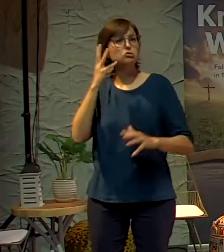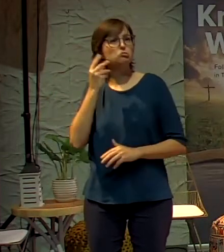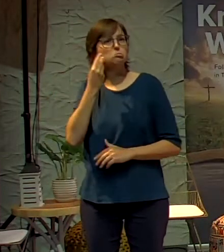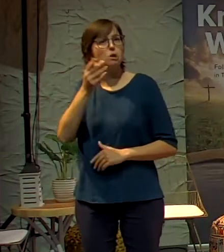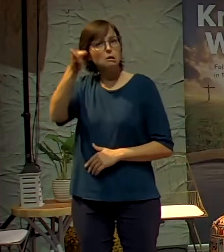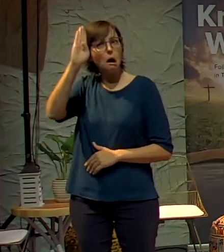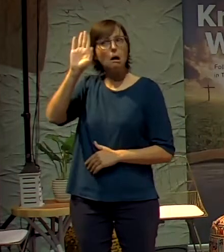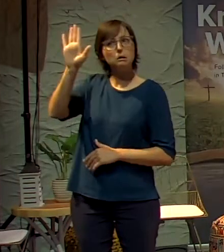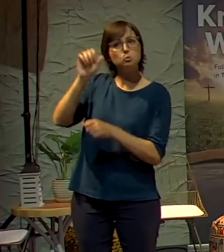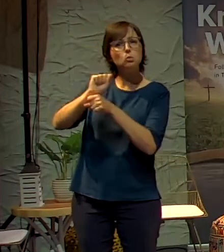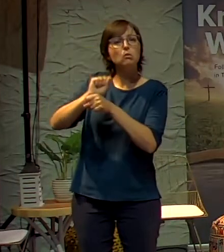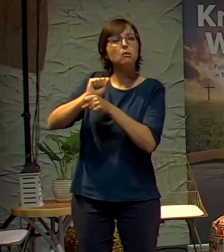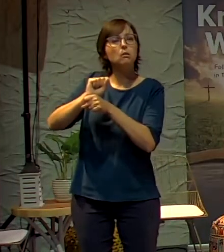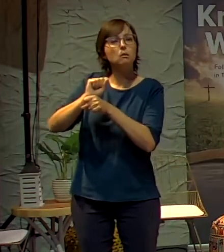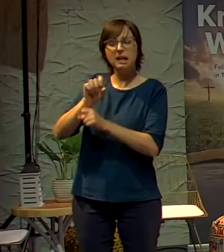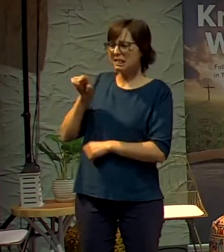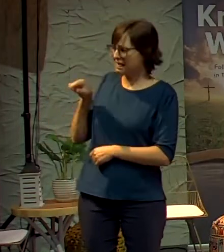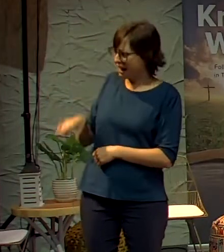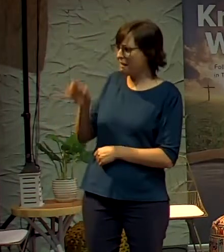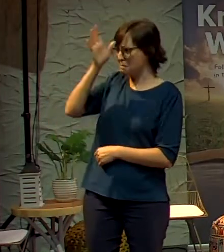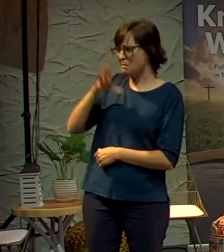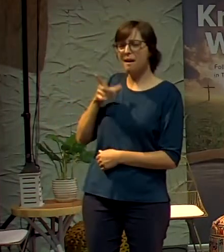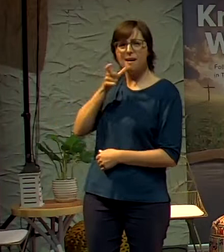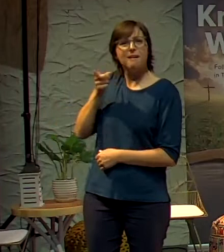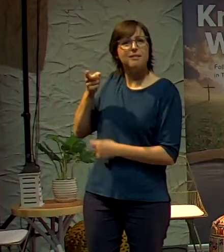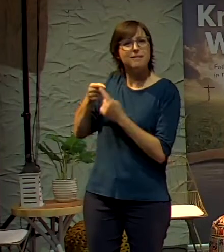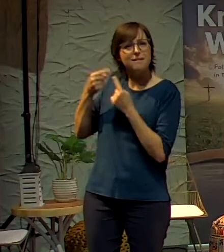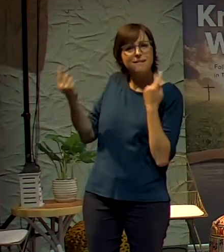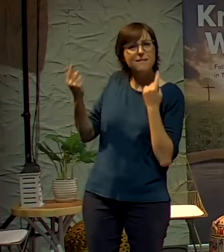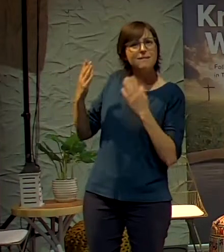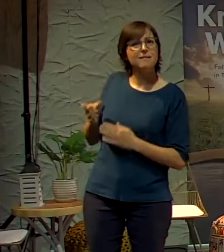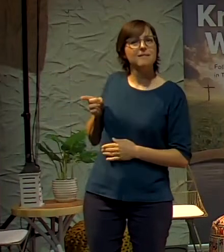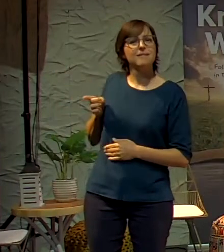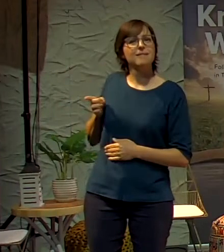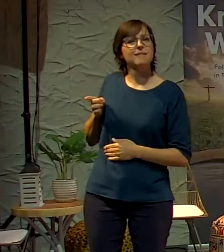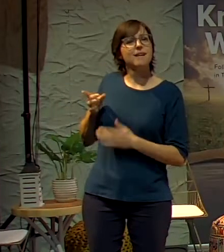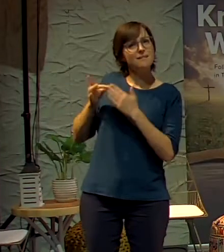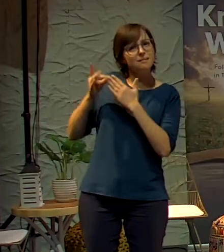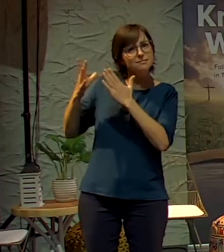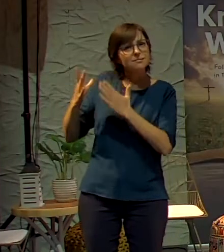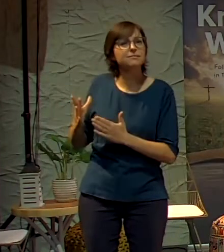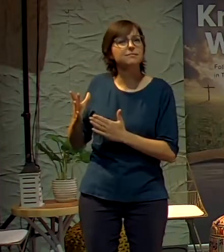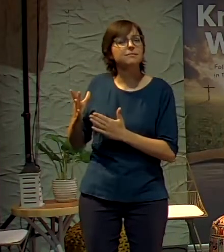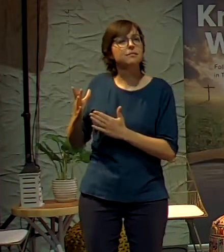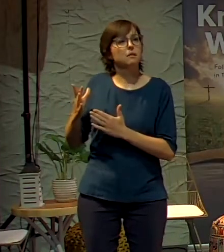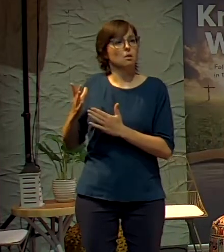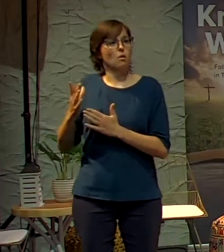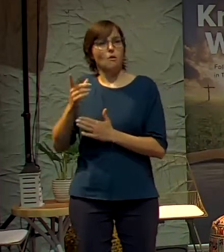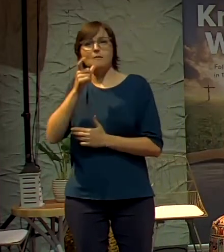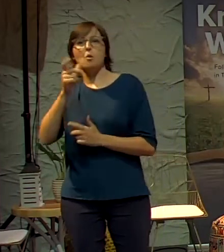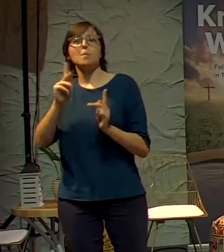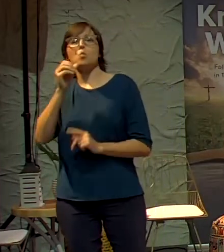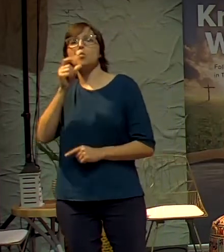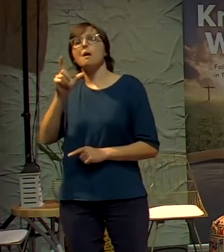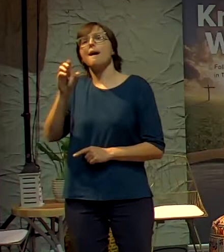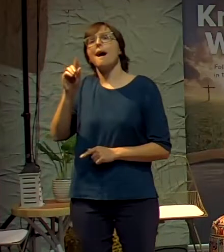man, the enemy, is the vanguard of many outsiders who will